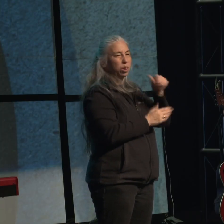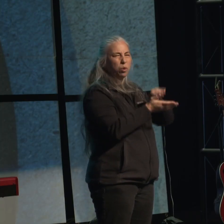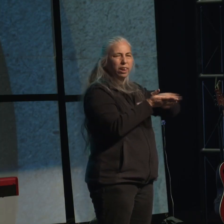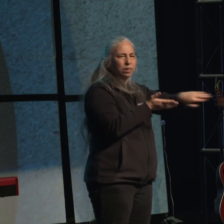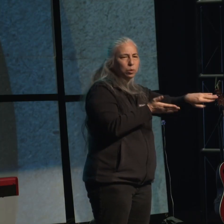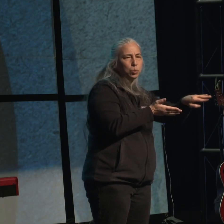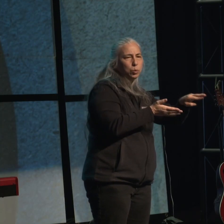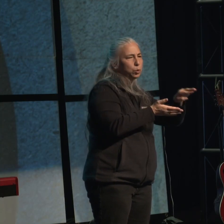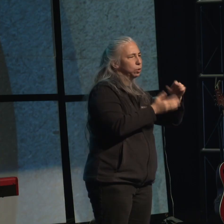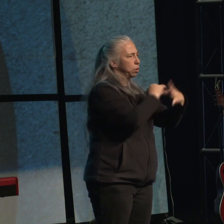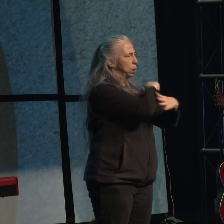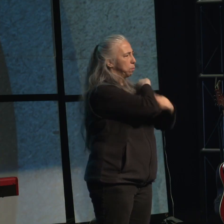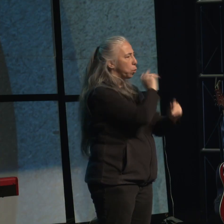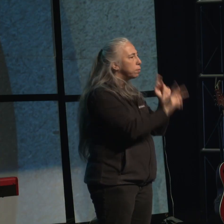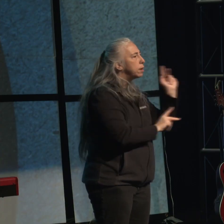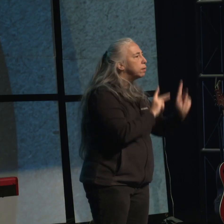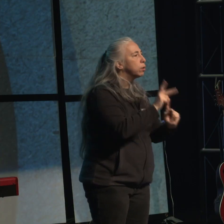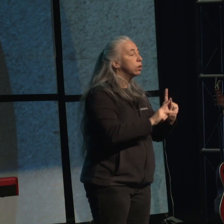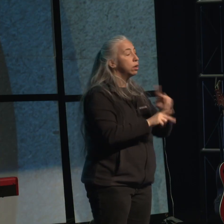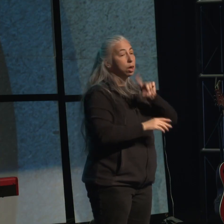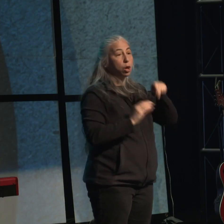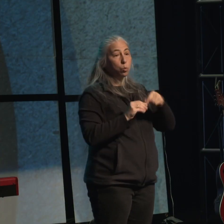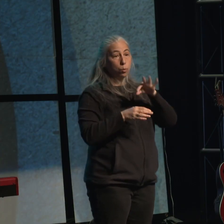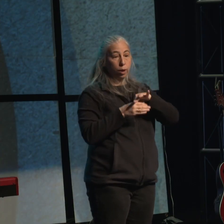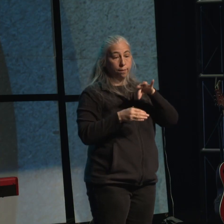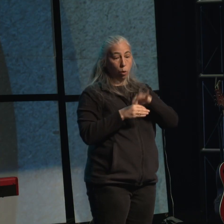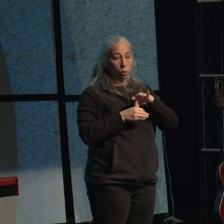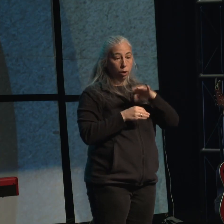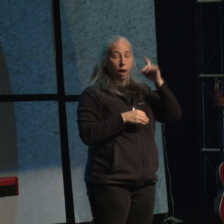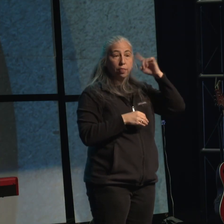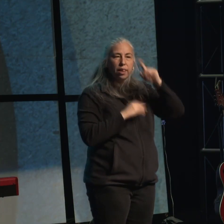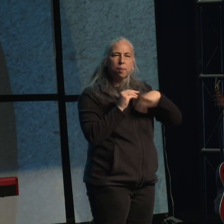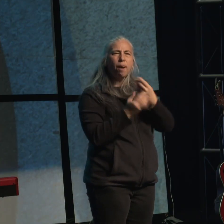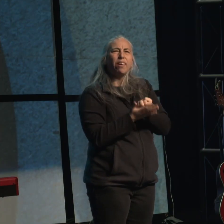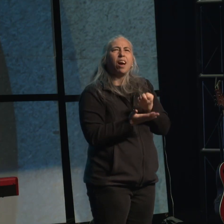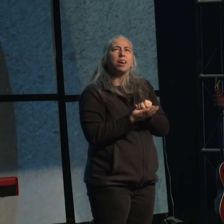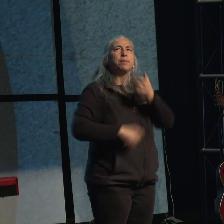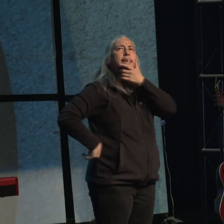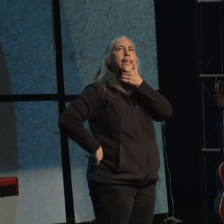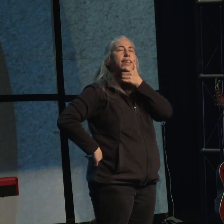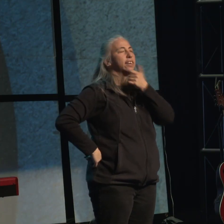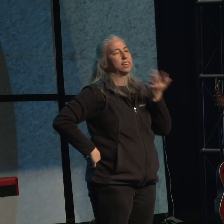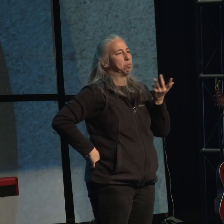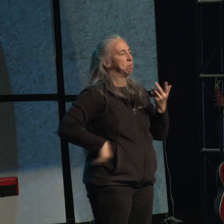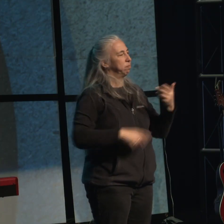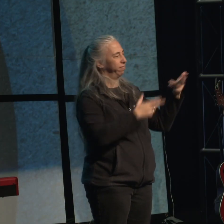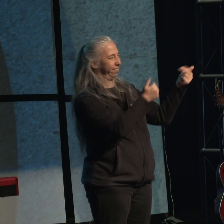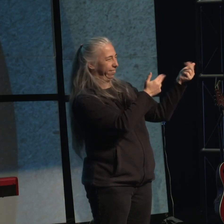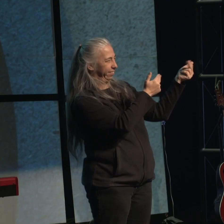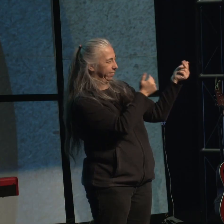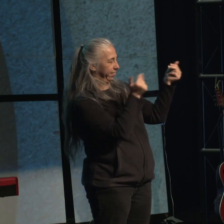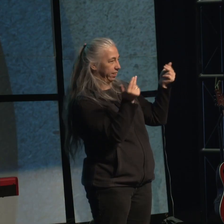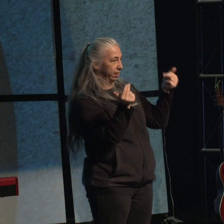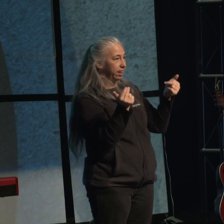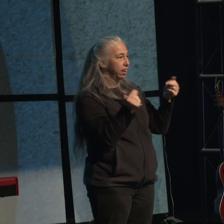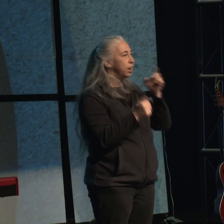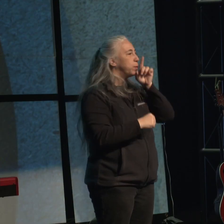Like, we really don't think about economics when we vote anymore. These are, I know, you're going to have to really